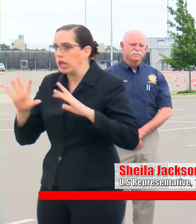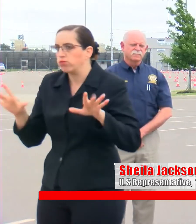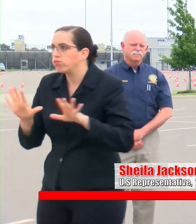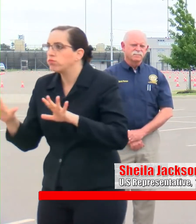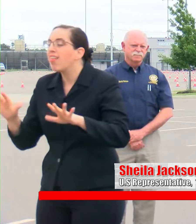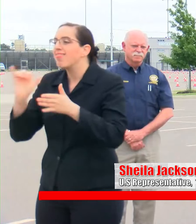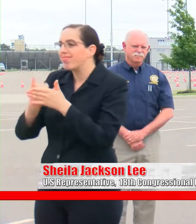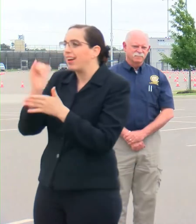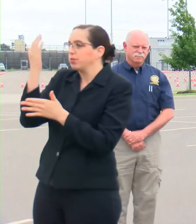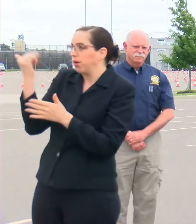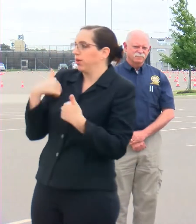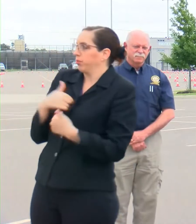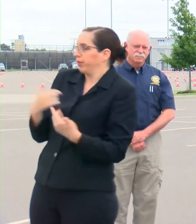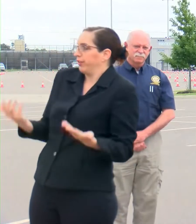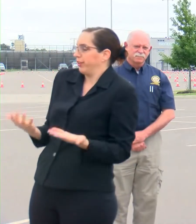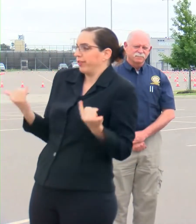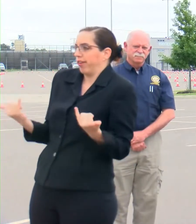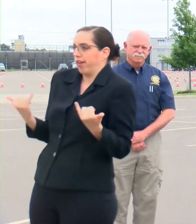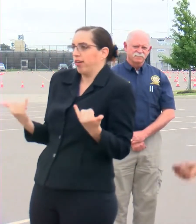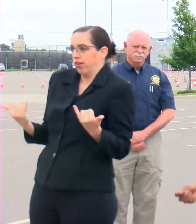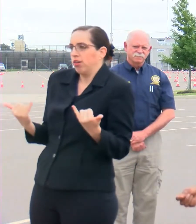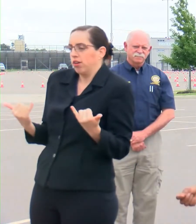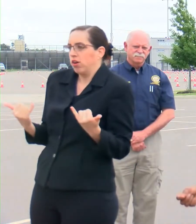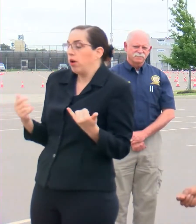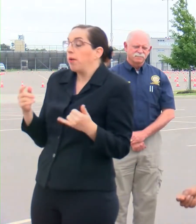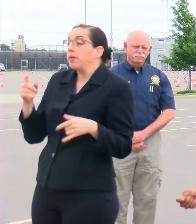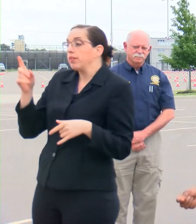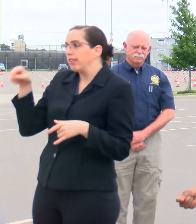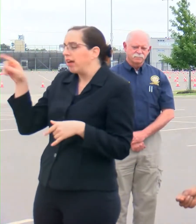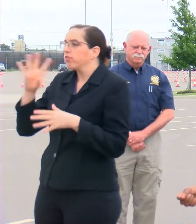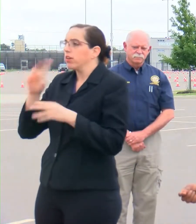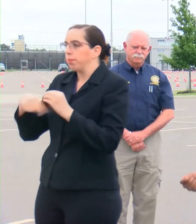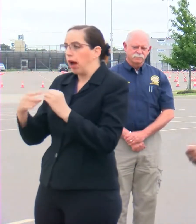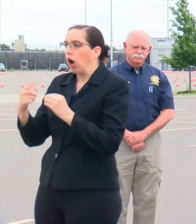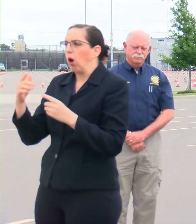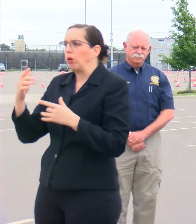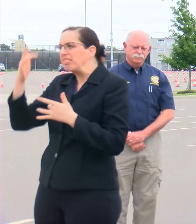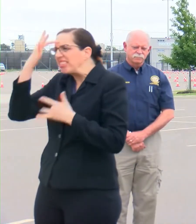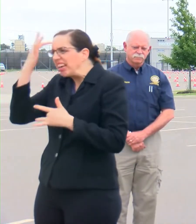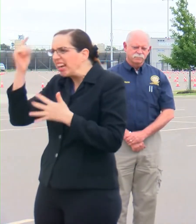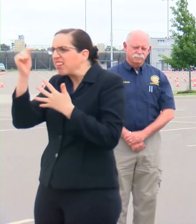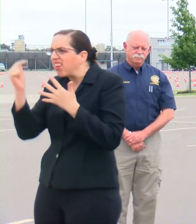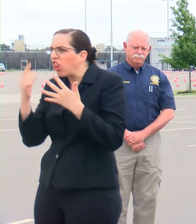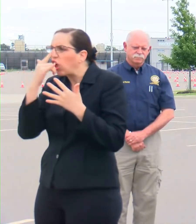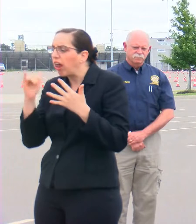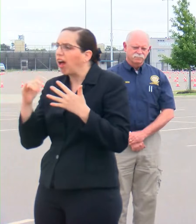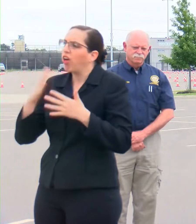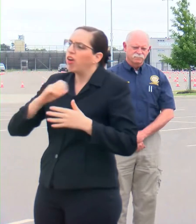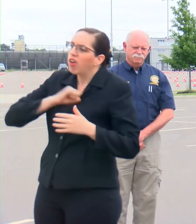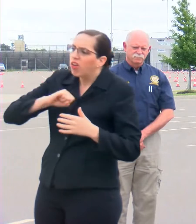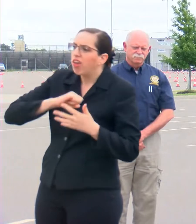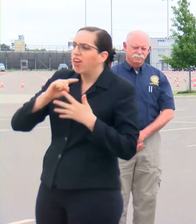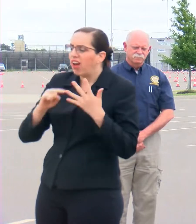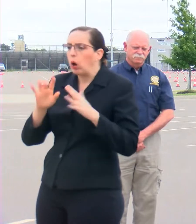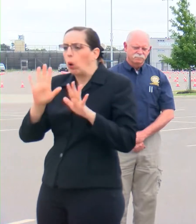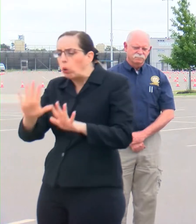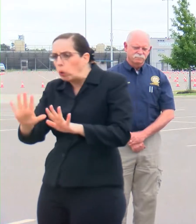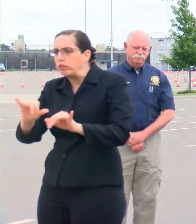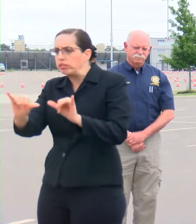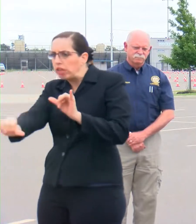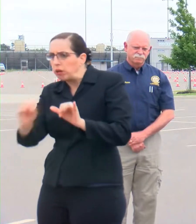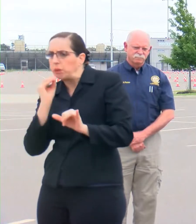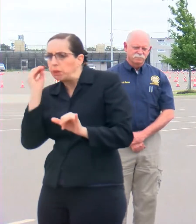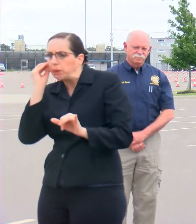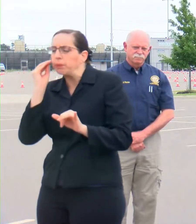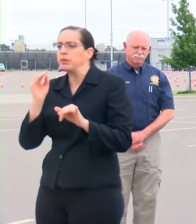we're where we are today. They have spoken about symptoms. They have spoken about staying in place. They